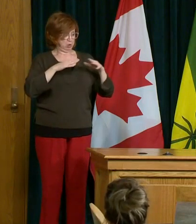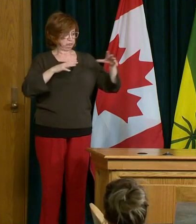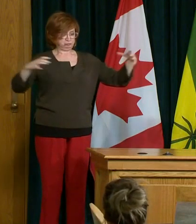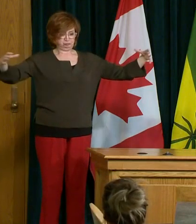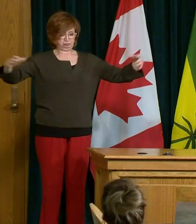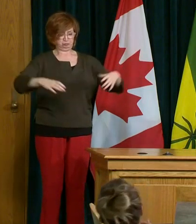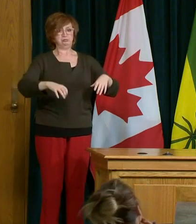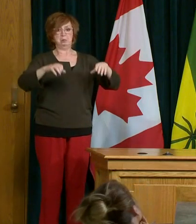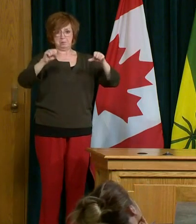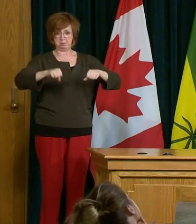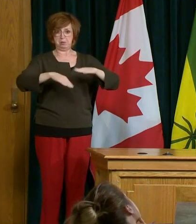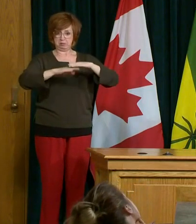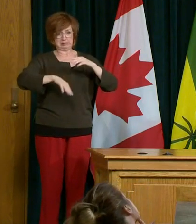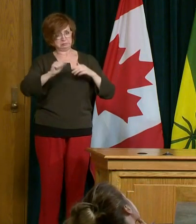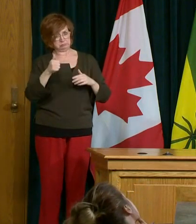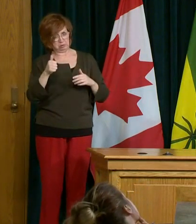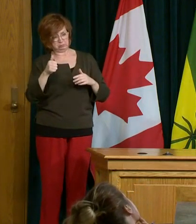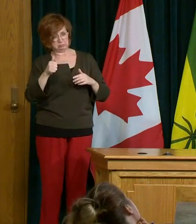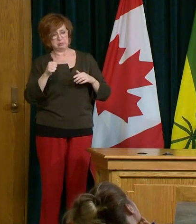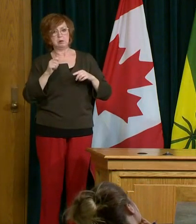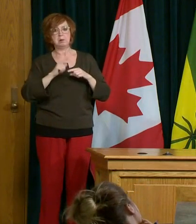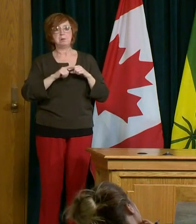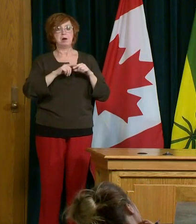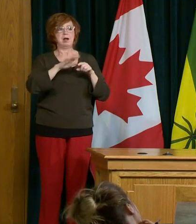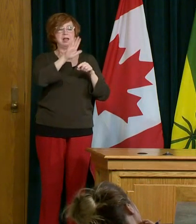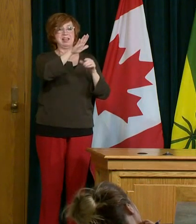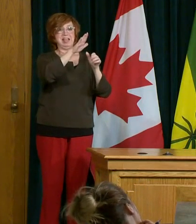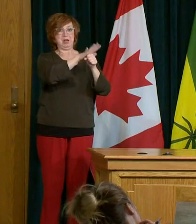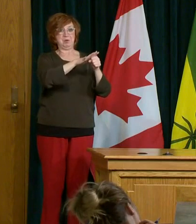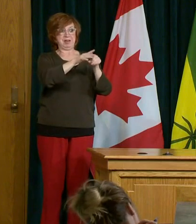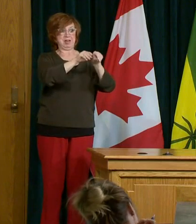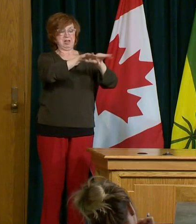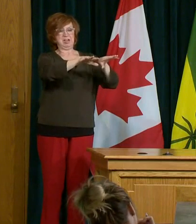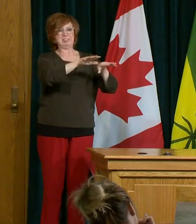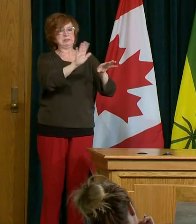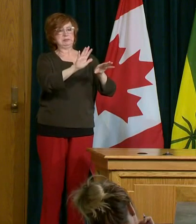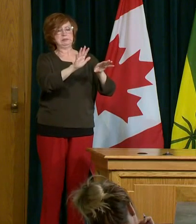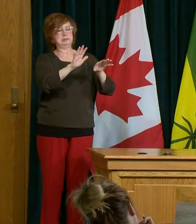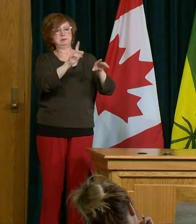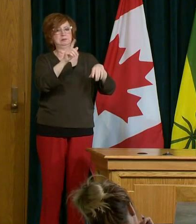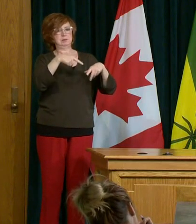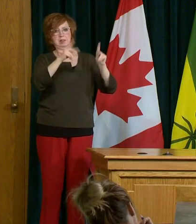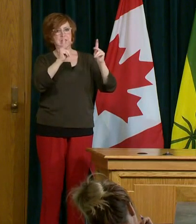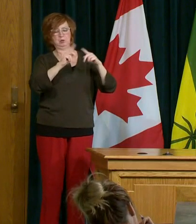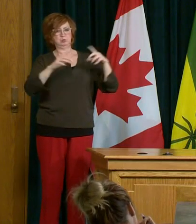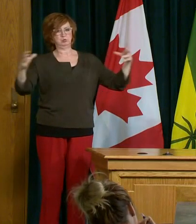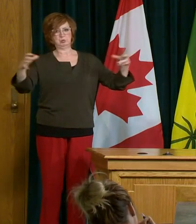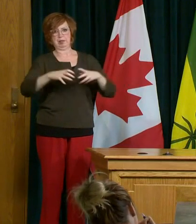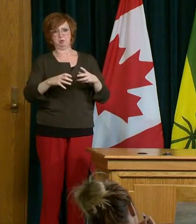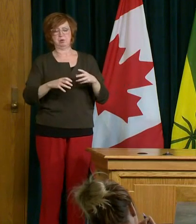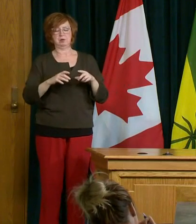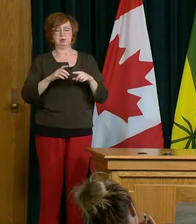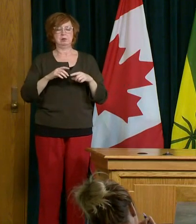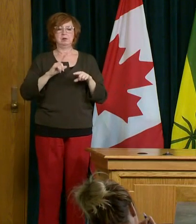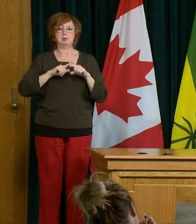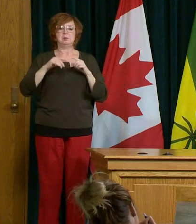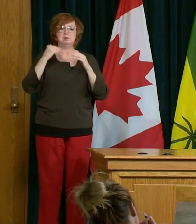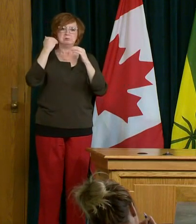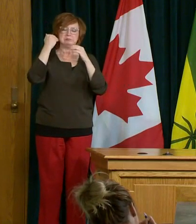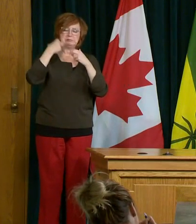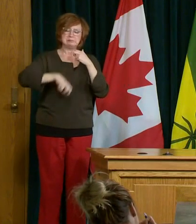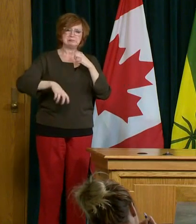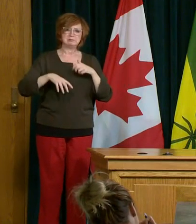you do unfortunately have to limit yourself to within your household. And while that can be very hard for young people, it